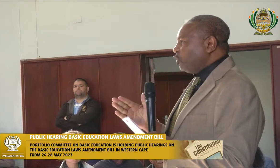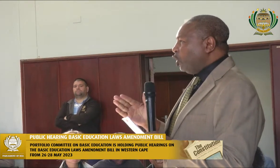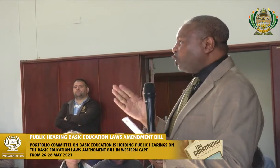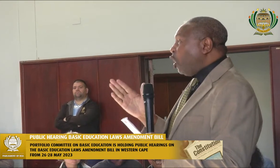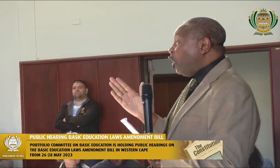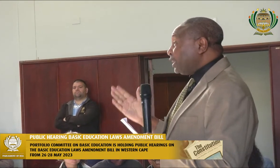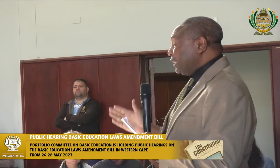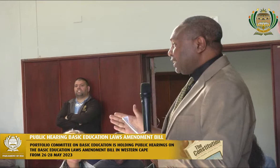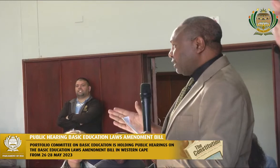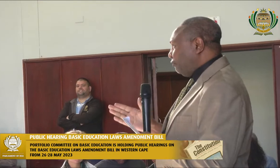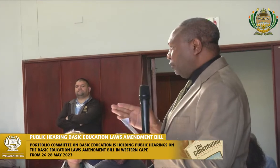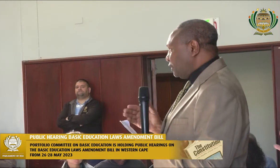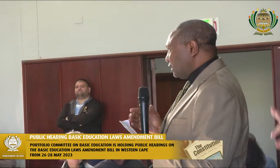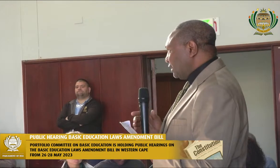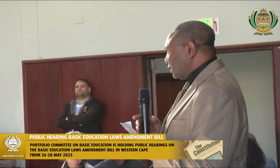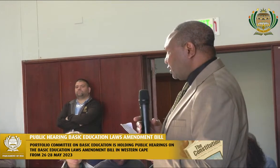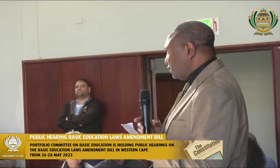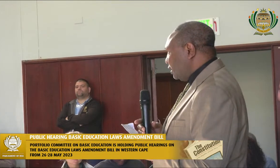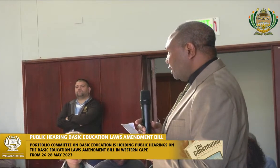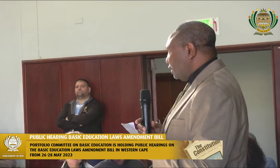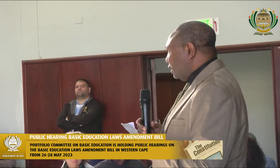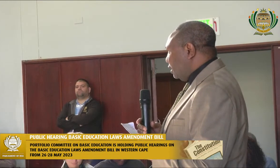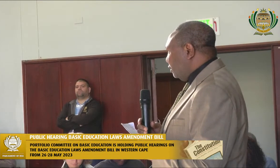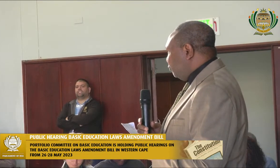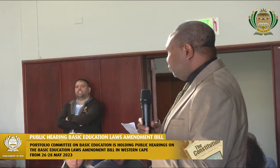realize that not all the 56